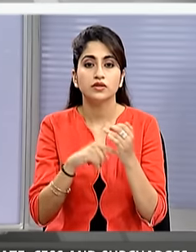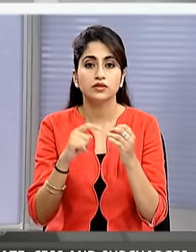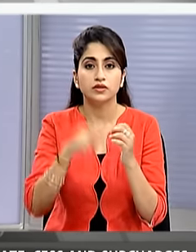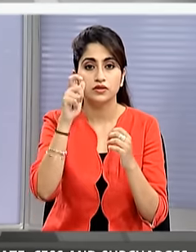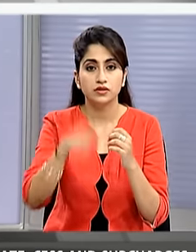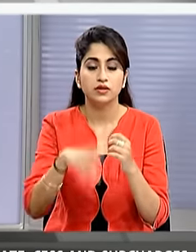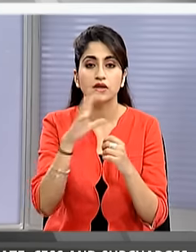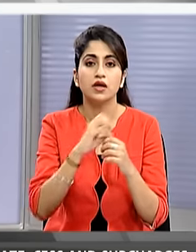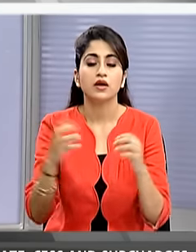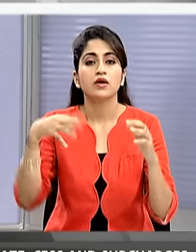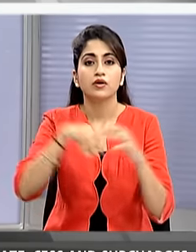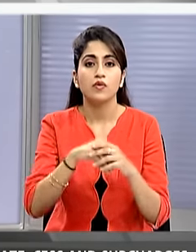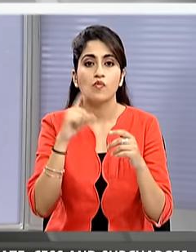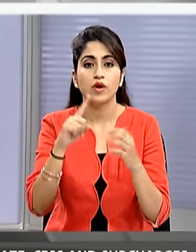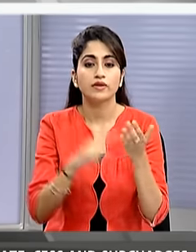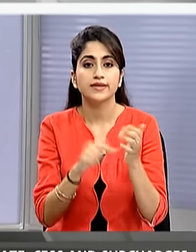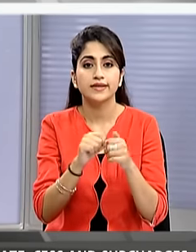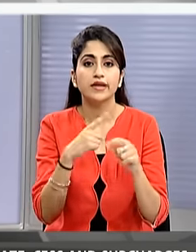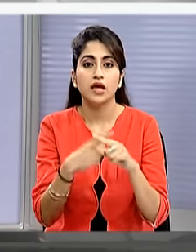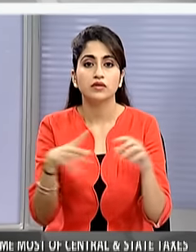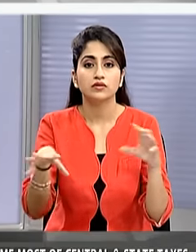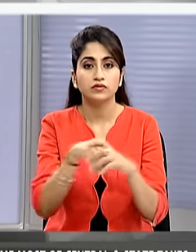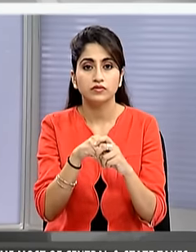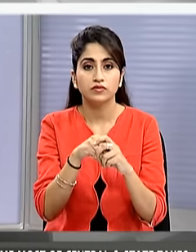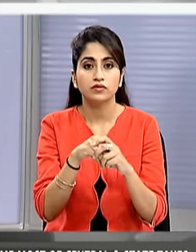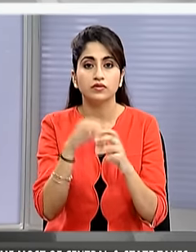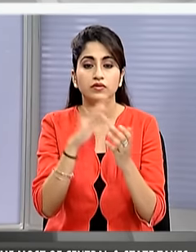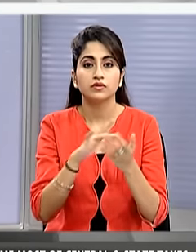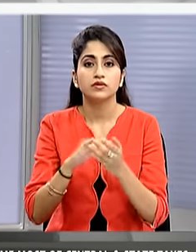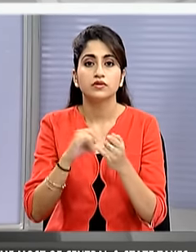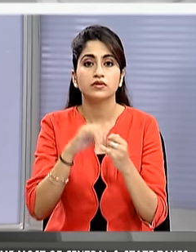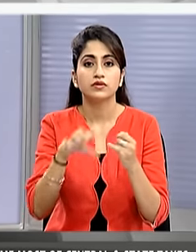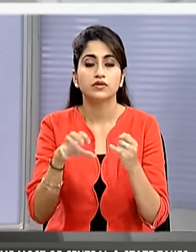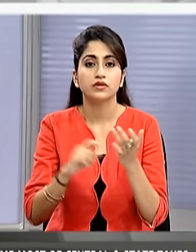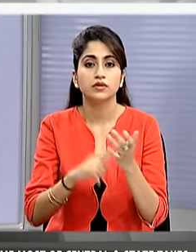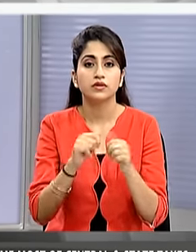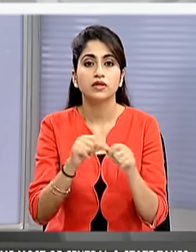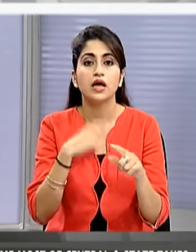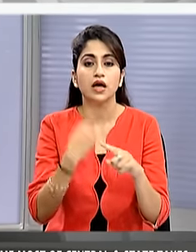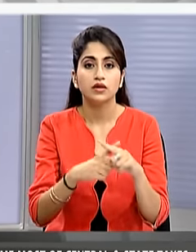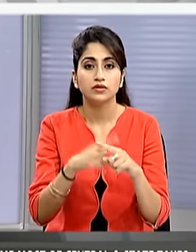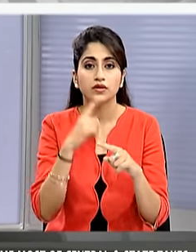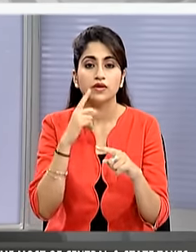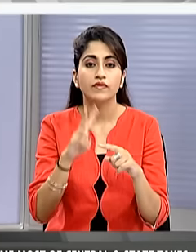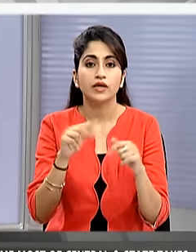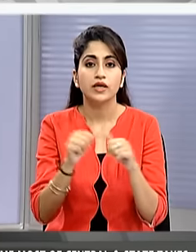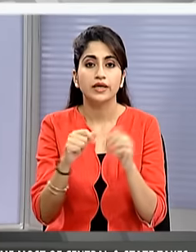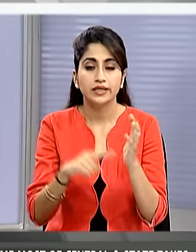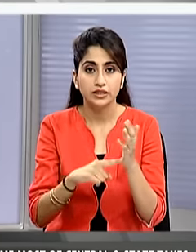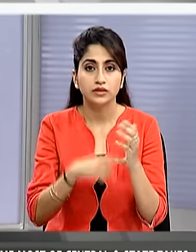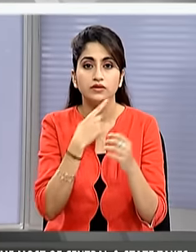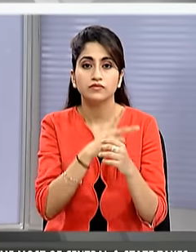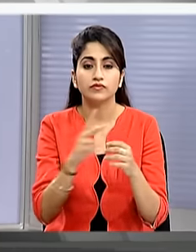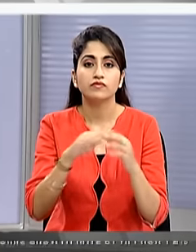services tax is a single indirect tax which will subsume most of the central and the state taxes such as the value added tax, the excise